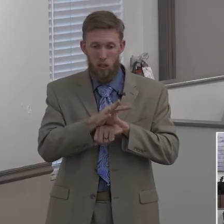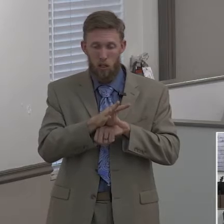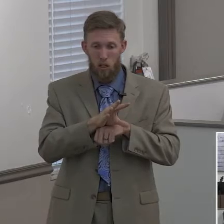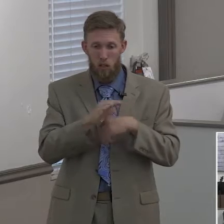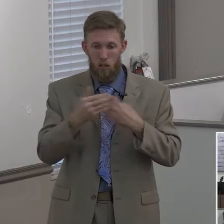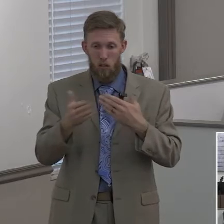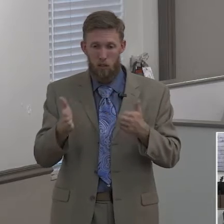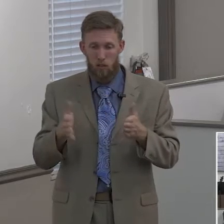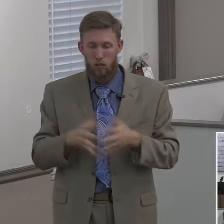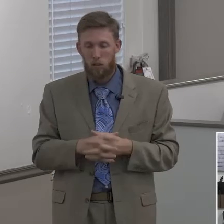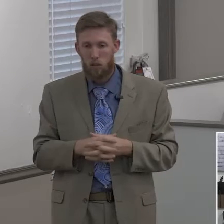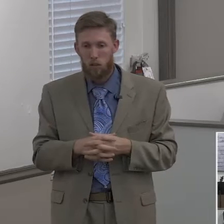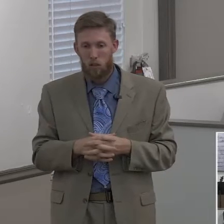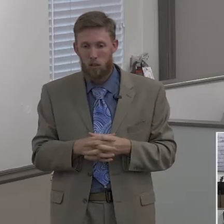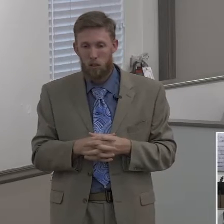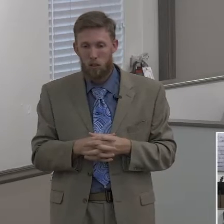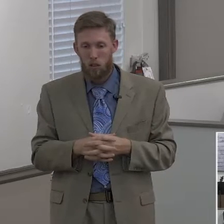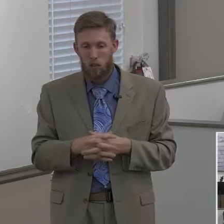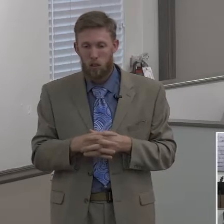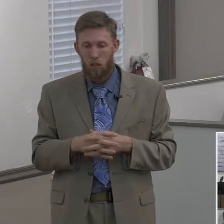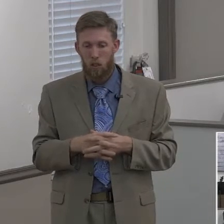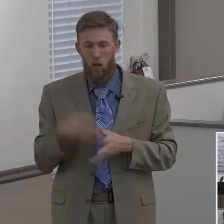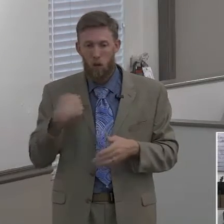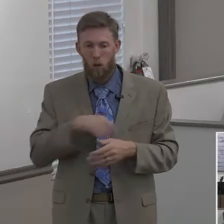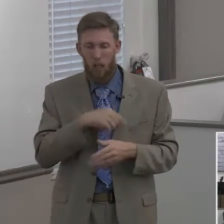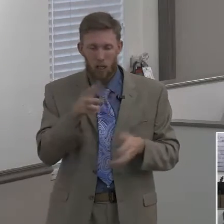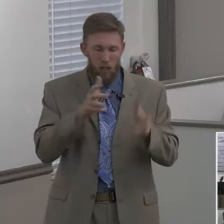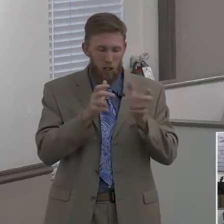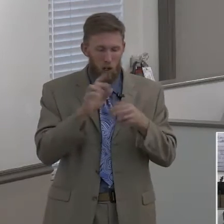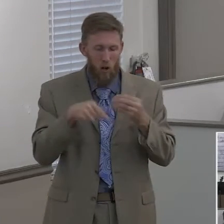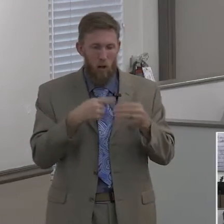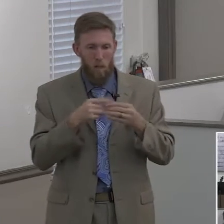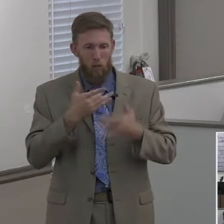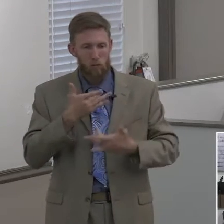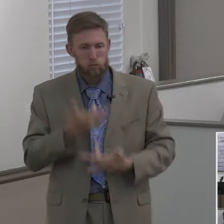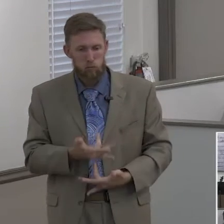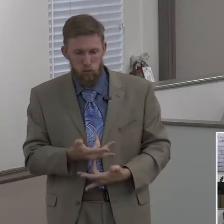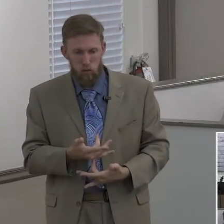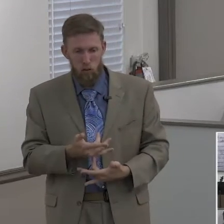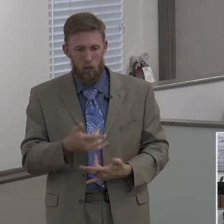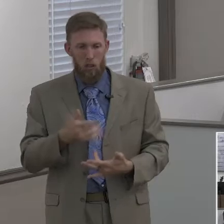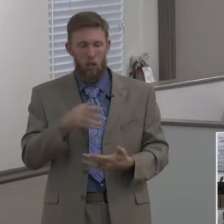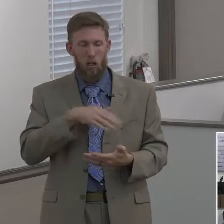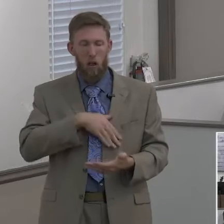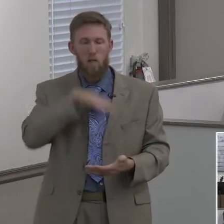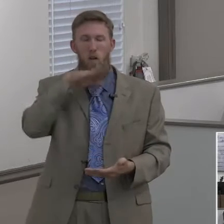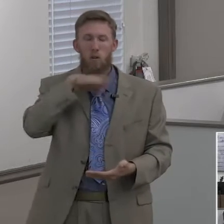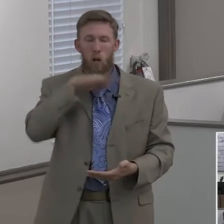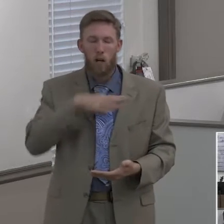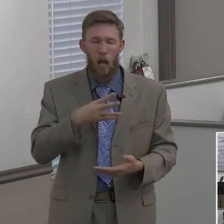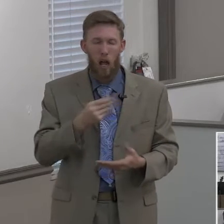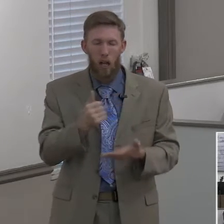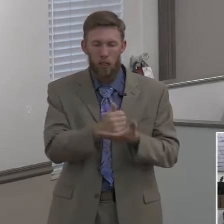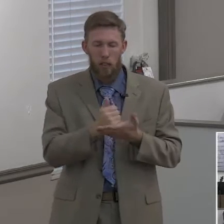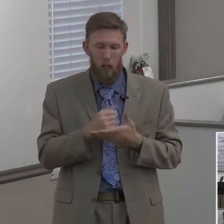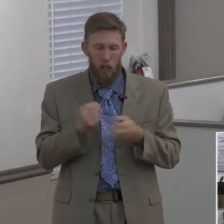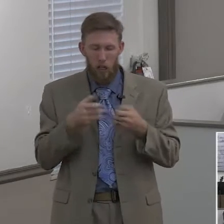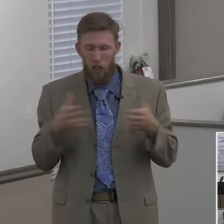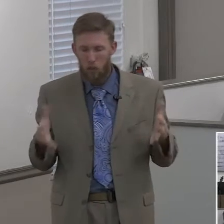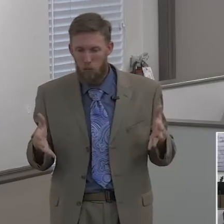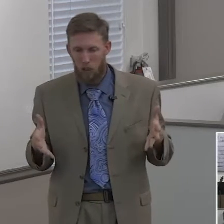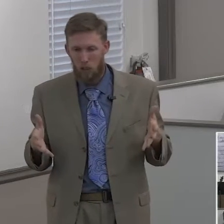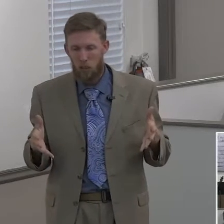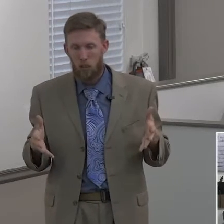hear about the defeat, the despair, the discouragement, the frustration, and seeming helplessness that